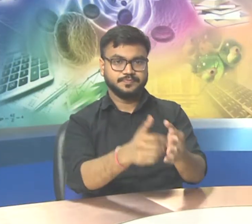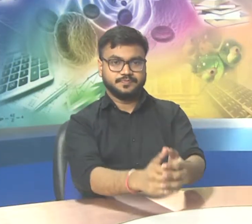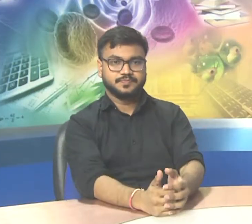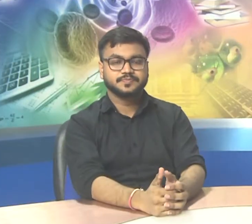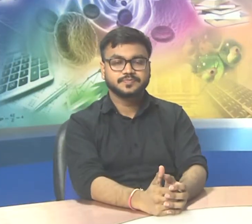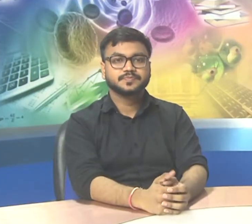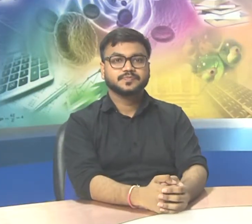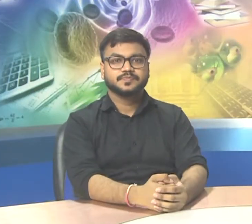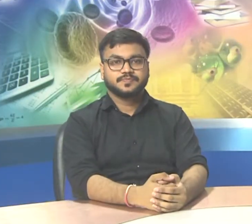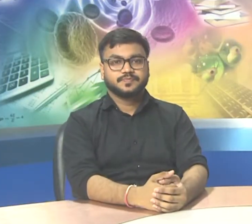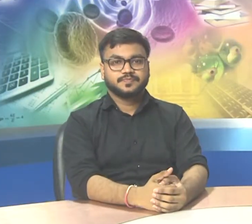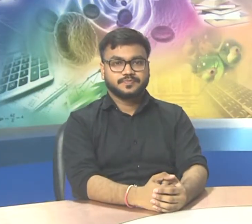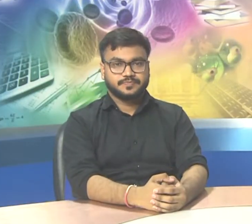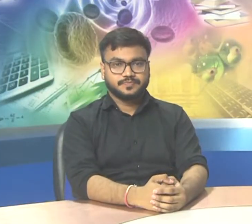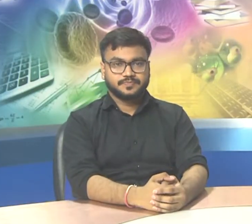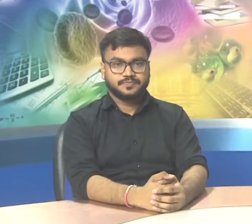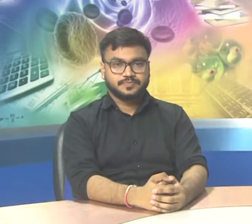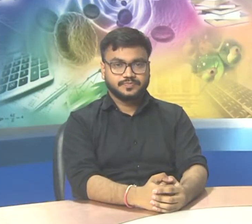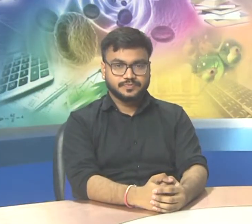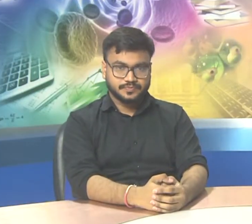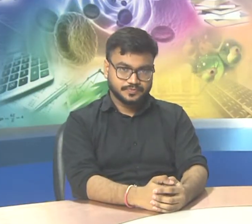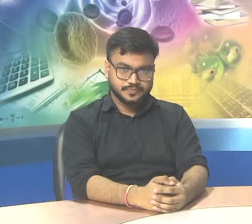and sources of nutrients,